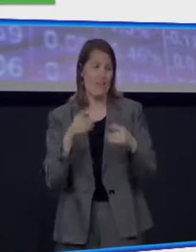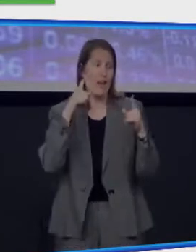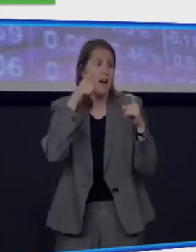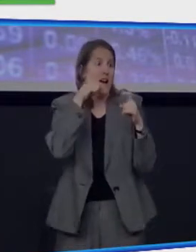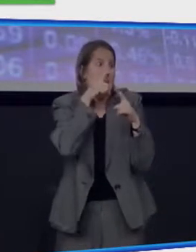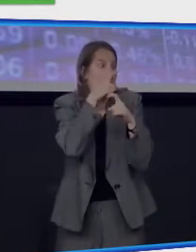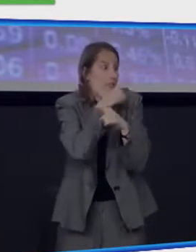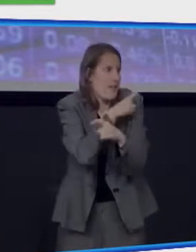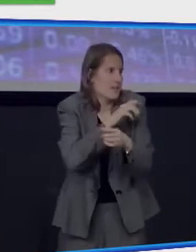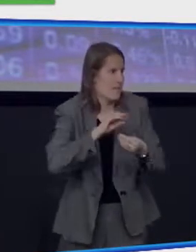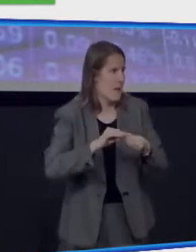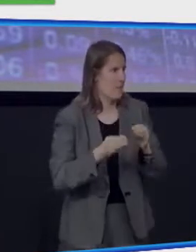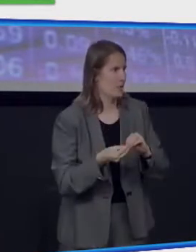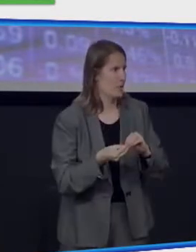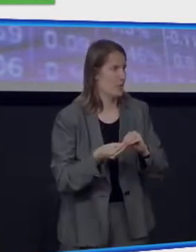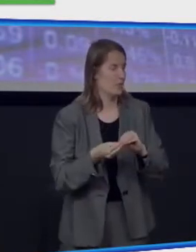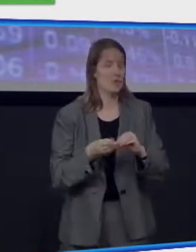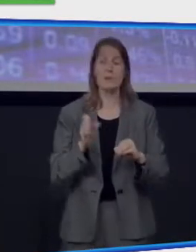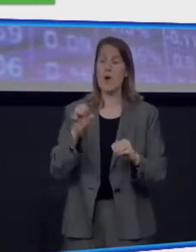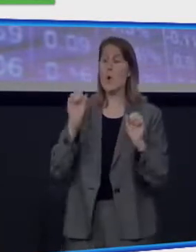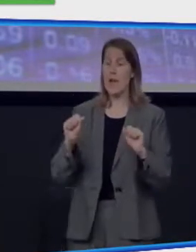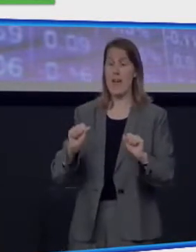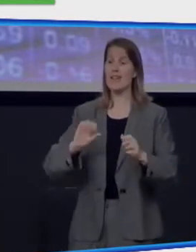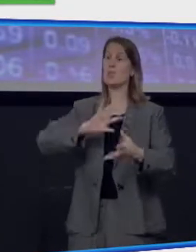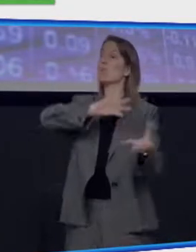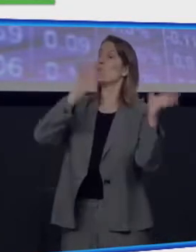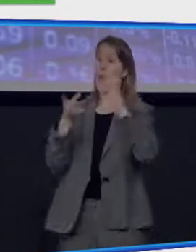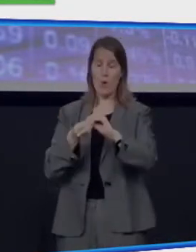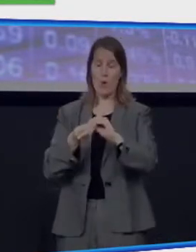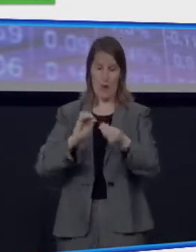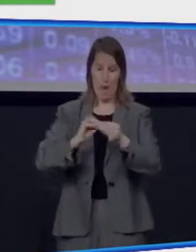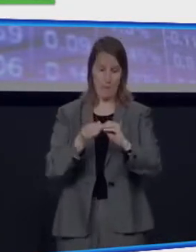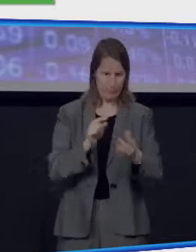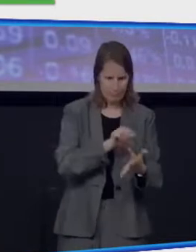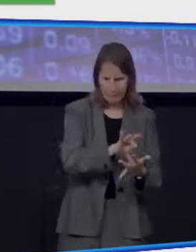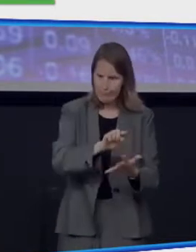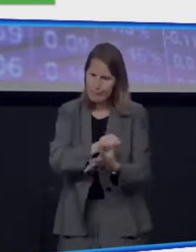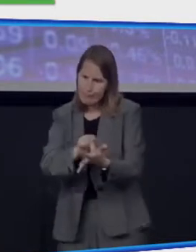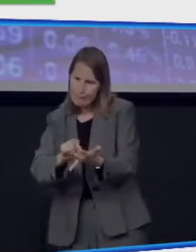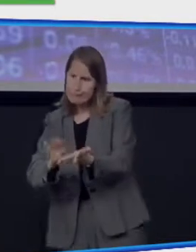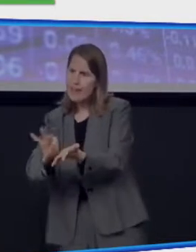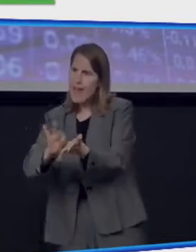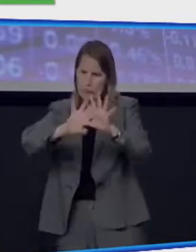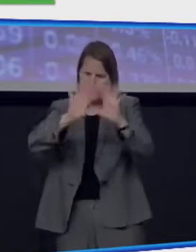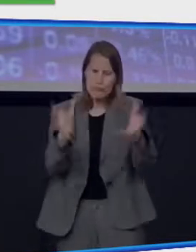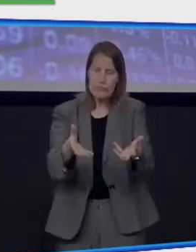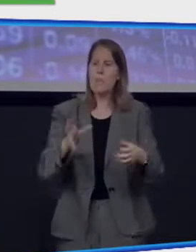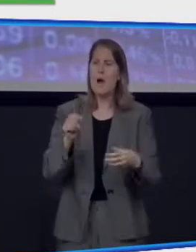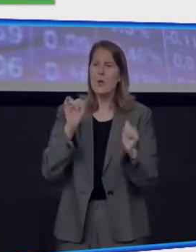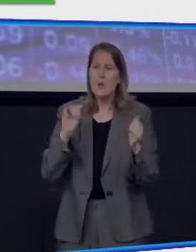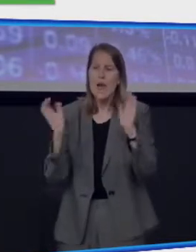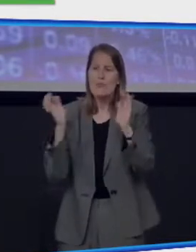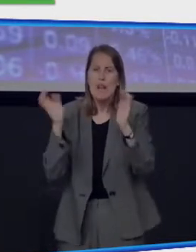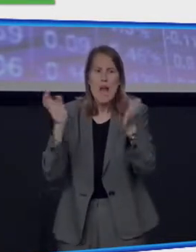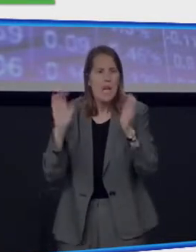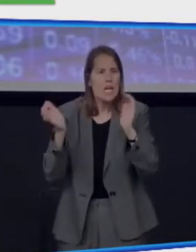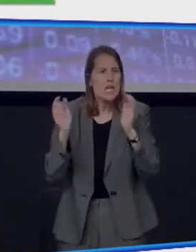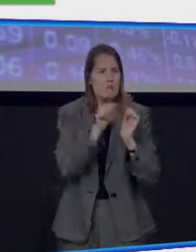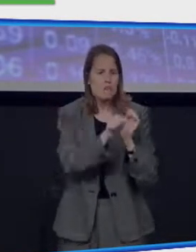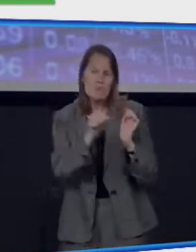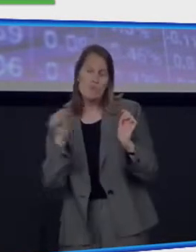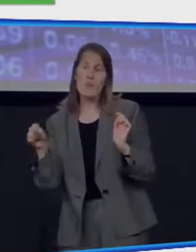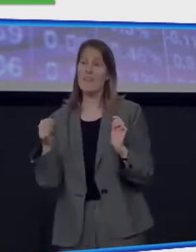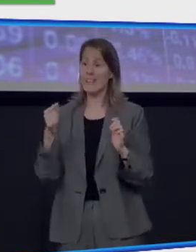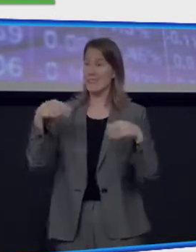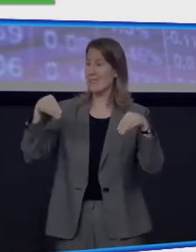process the total number of items in a set, but we relate numbers to one another. For example, when we look at the